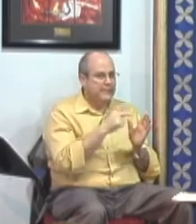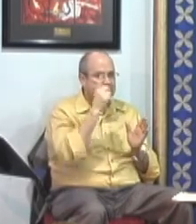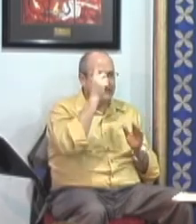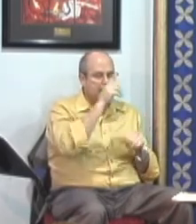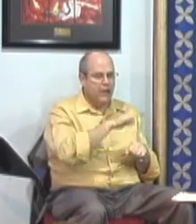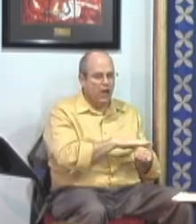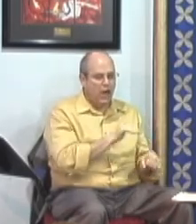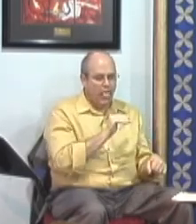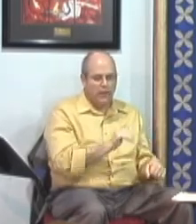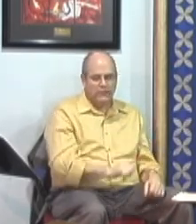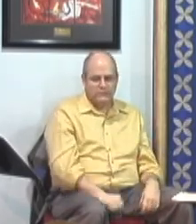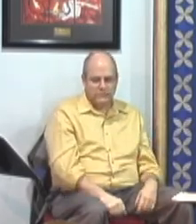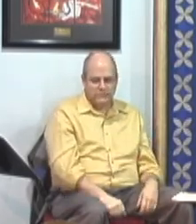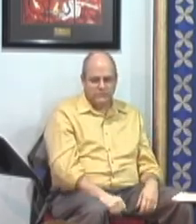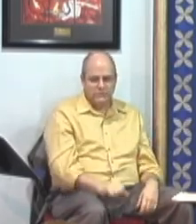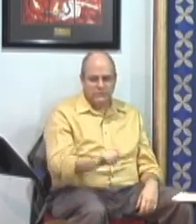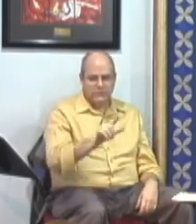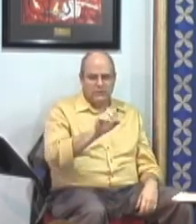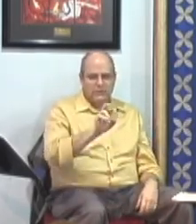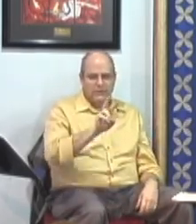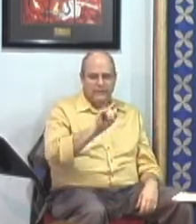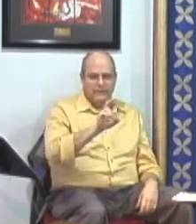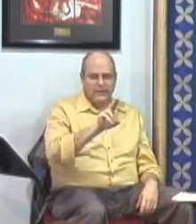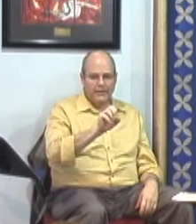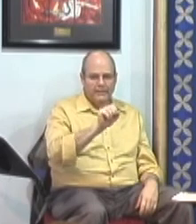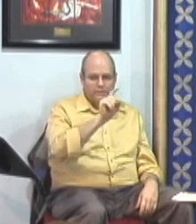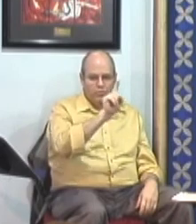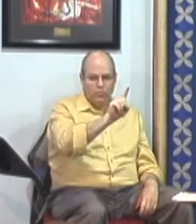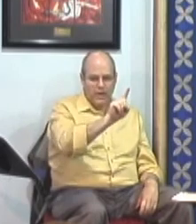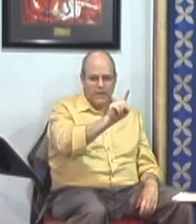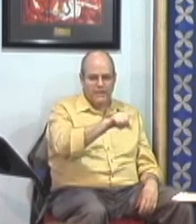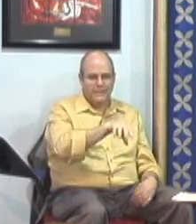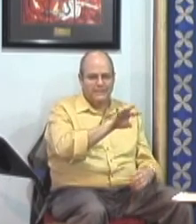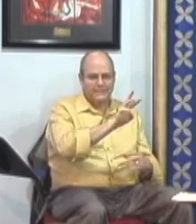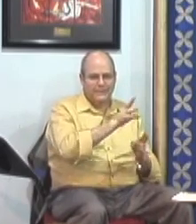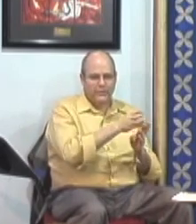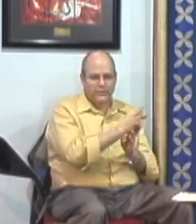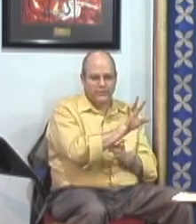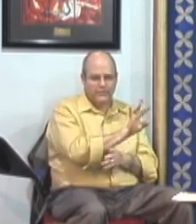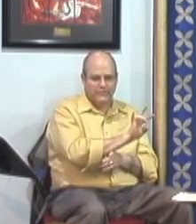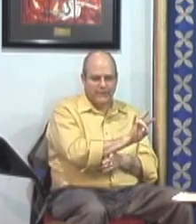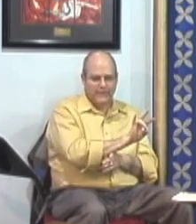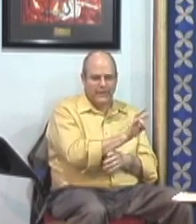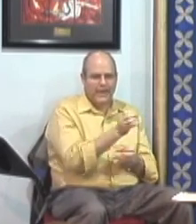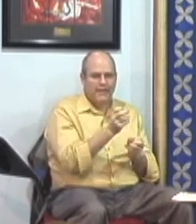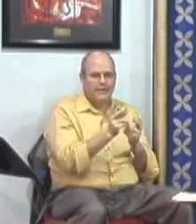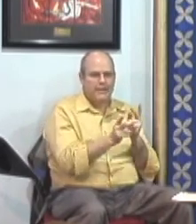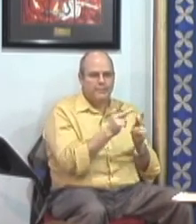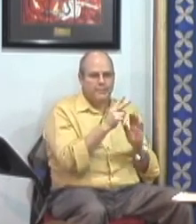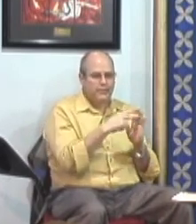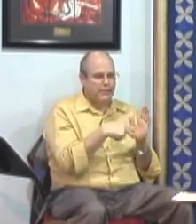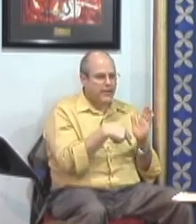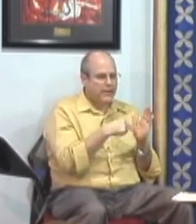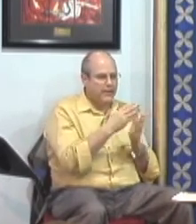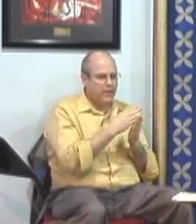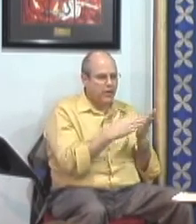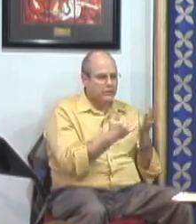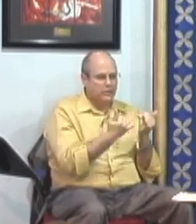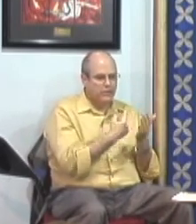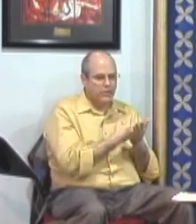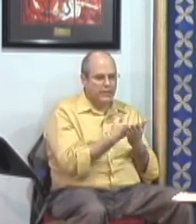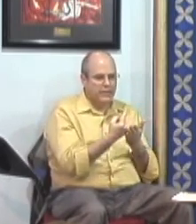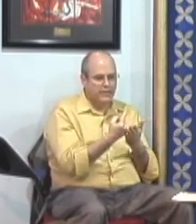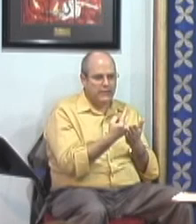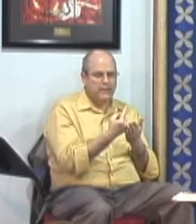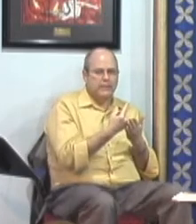called. And it's Leviticus chapter 1, verses 6 through 7. How many read the Parsha this week? You see some hands?